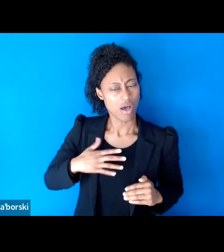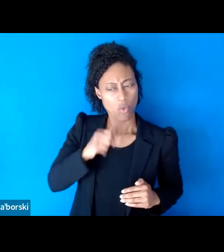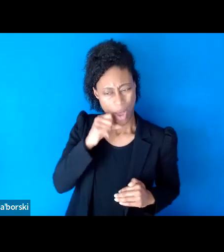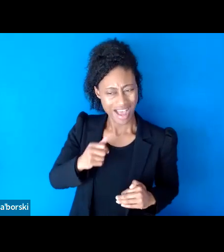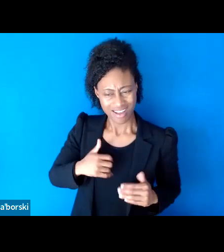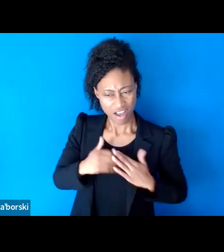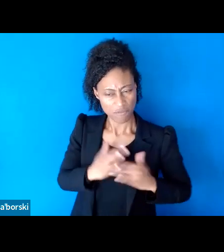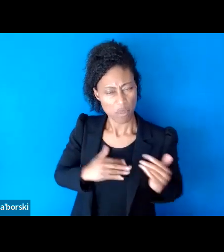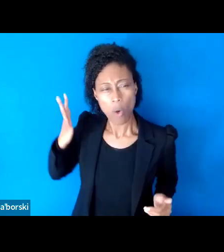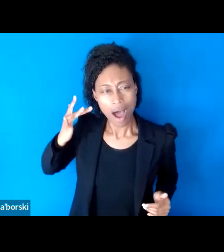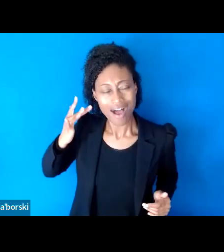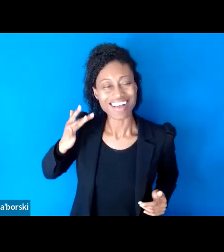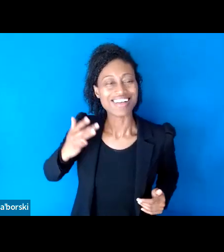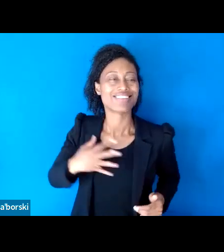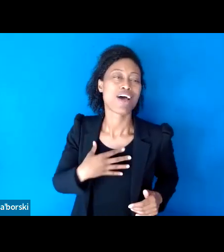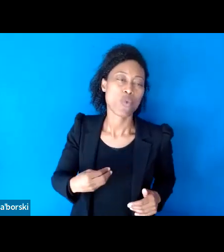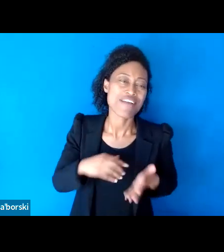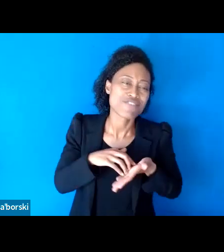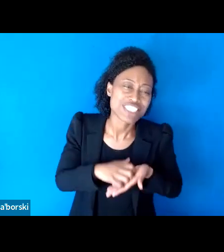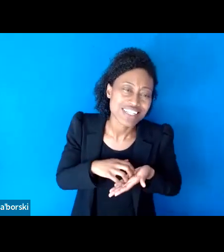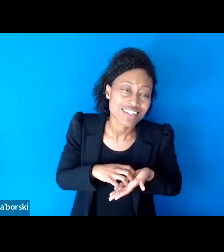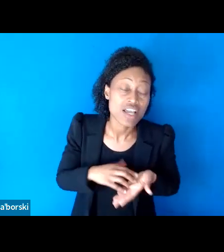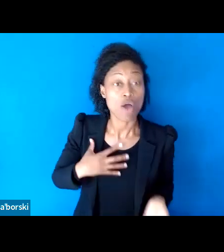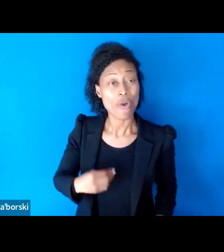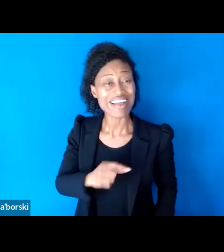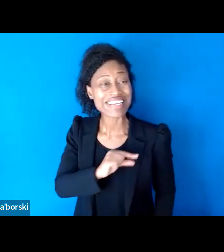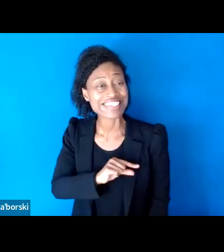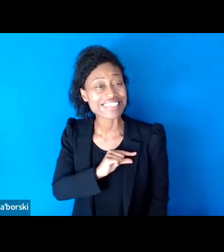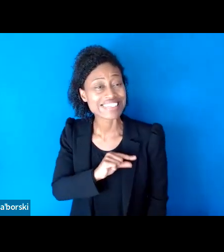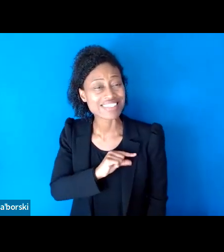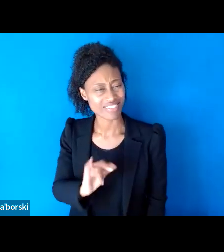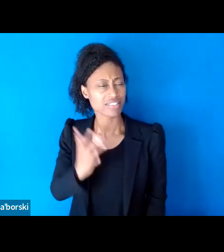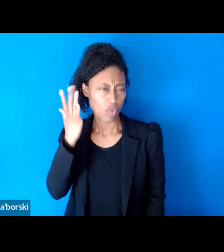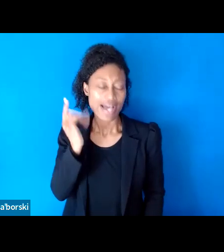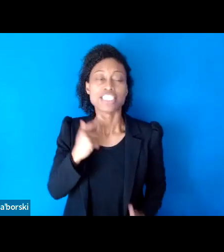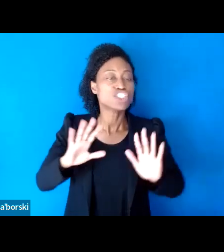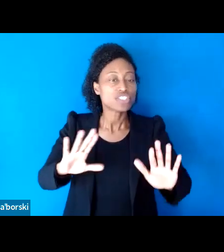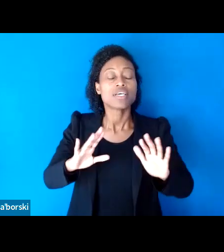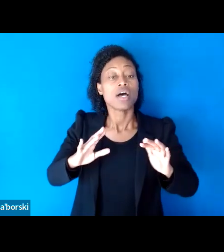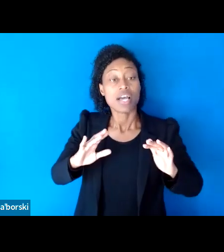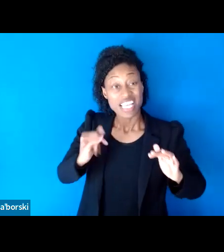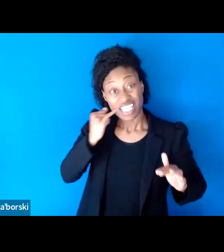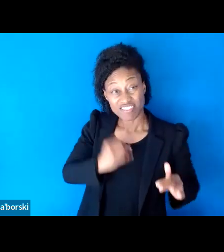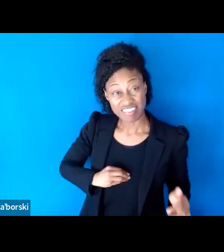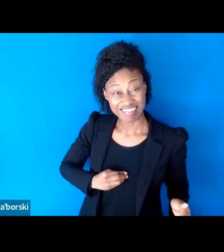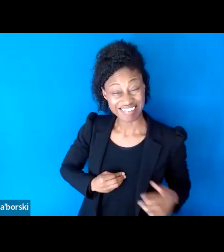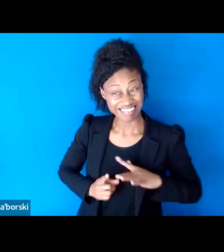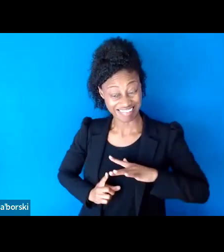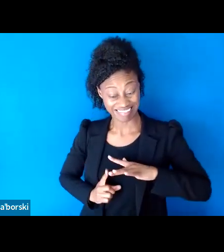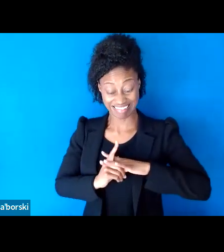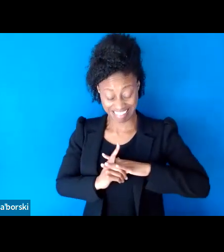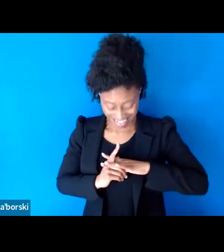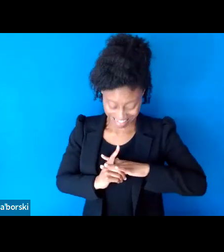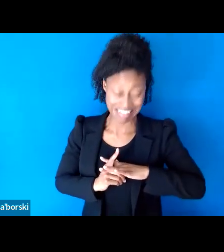white guilt. And so taking a moment to analyze it and not run from the discomfort, but look into